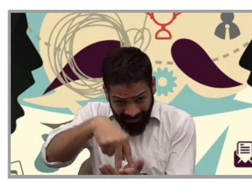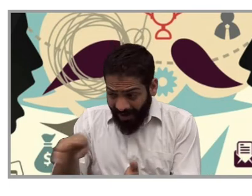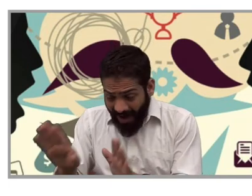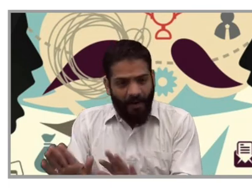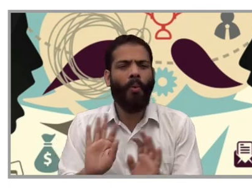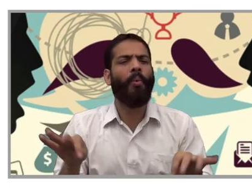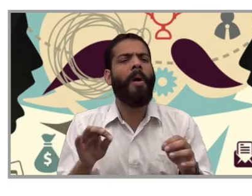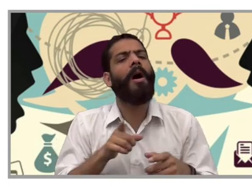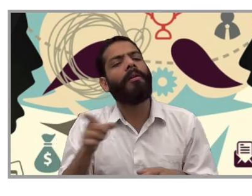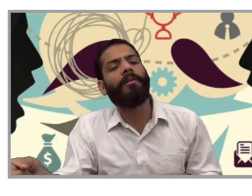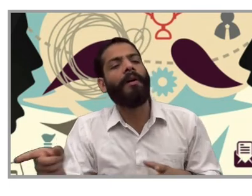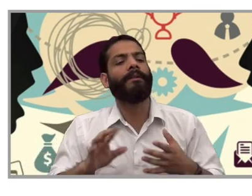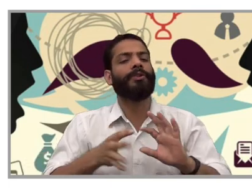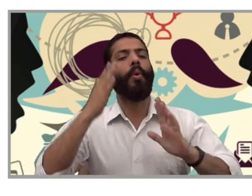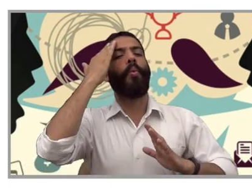called localization.